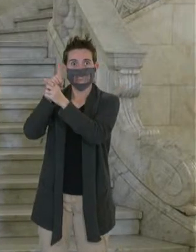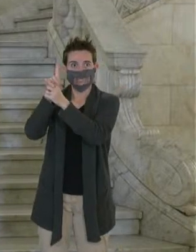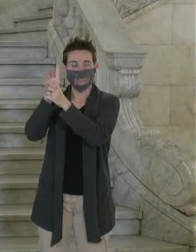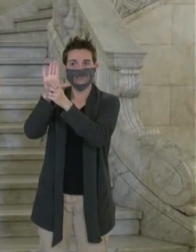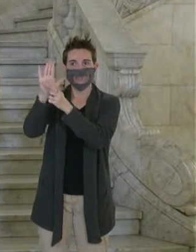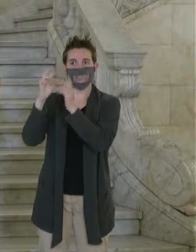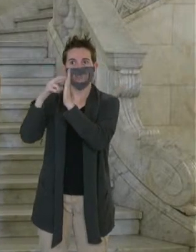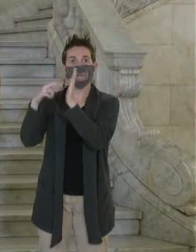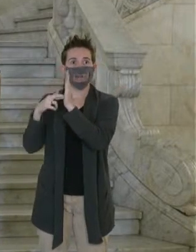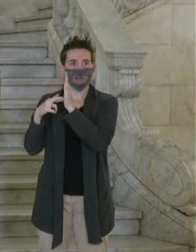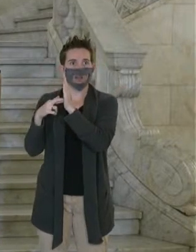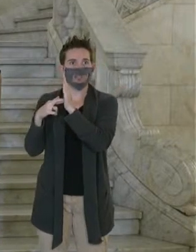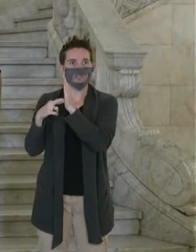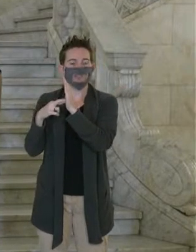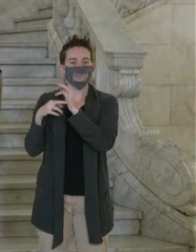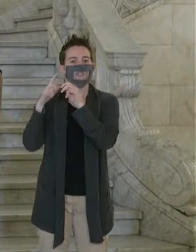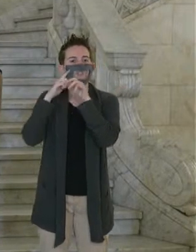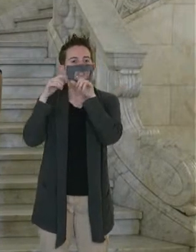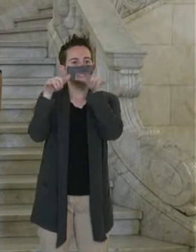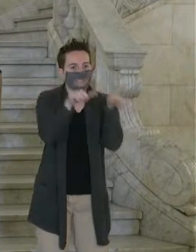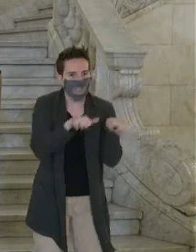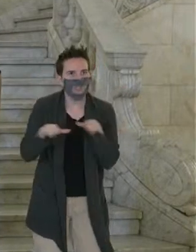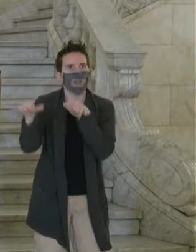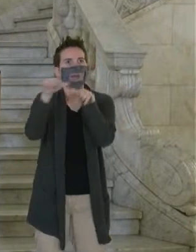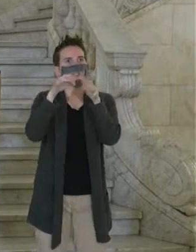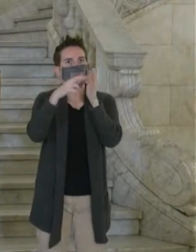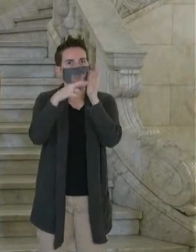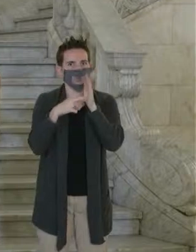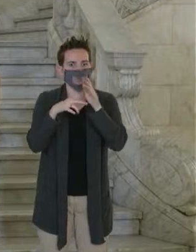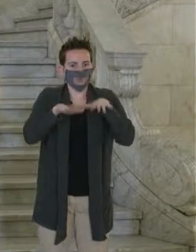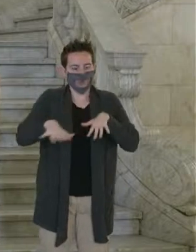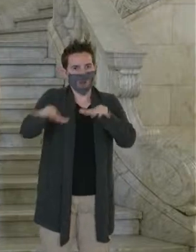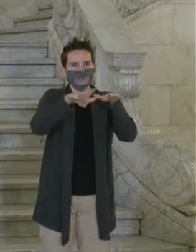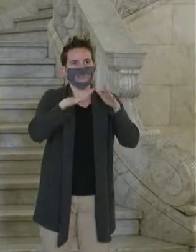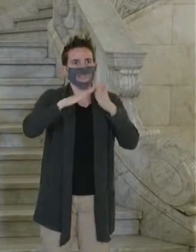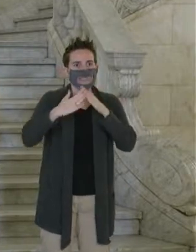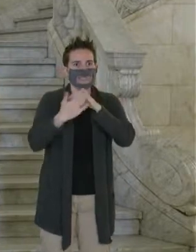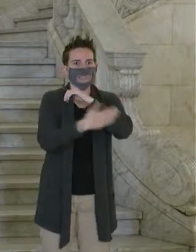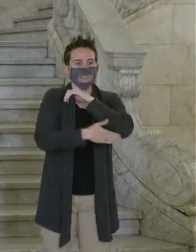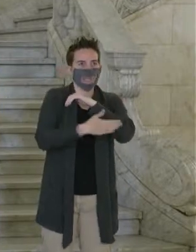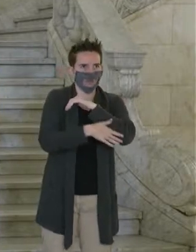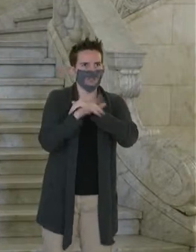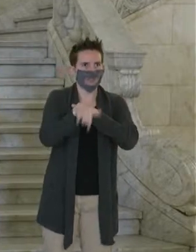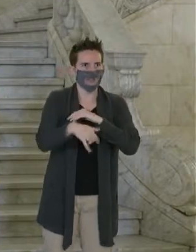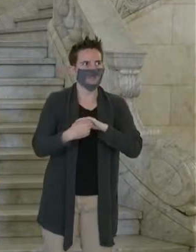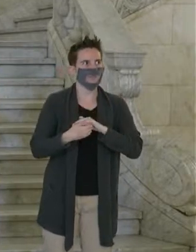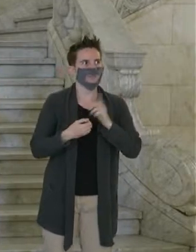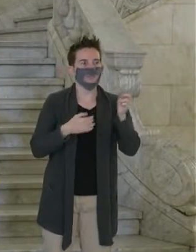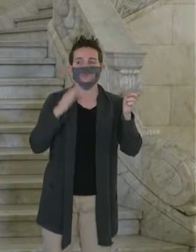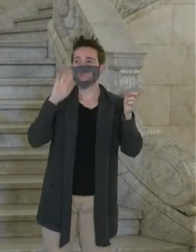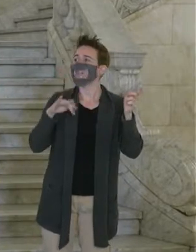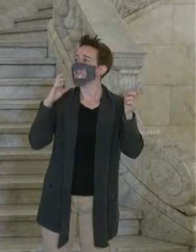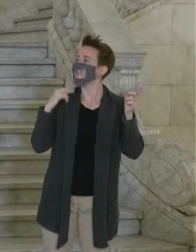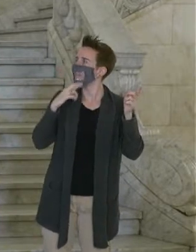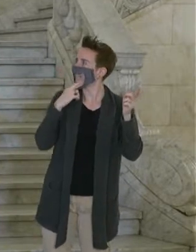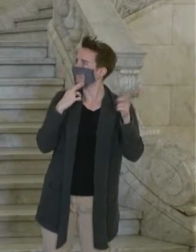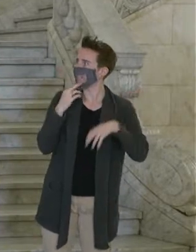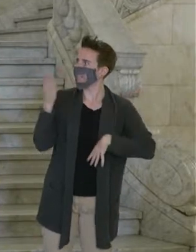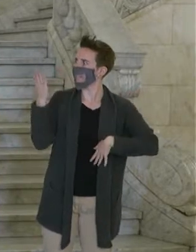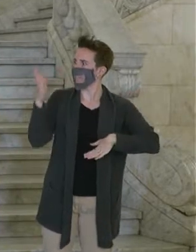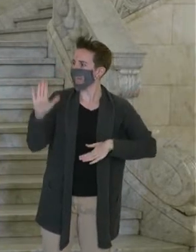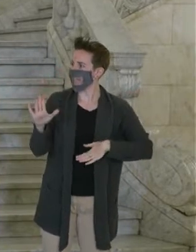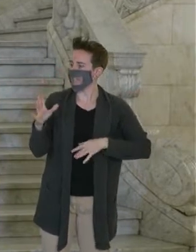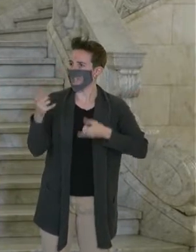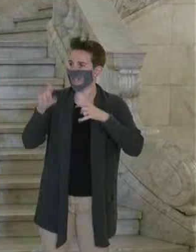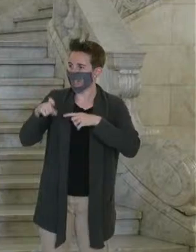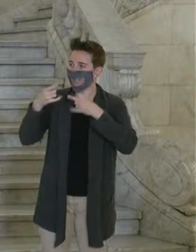standardize the mitigation measures across the jurisdictions. In restaurants, I know waitresses and waiters have to wear masks. Would